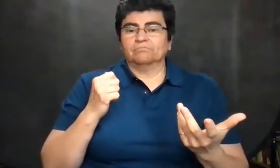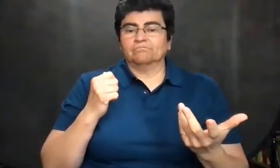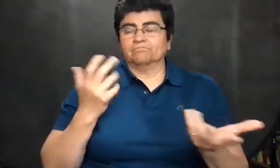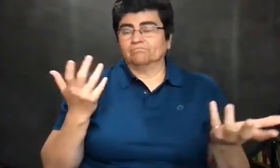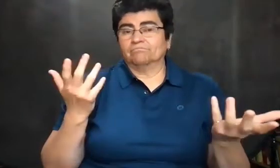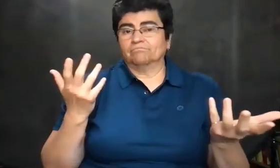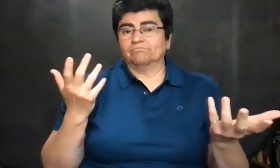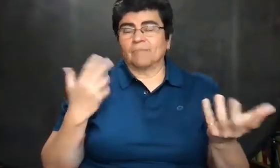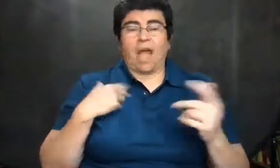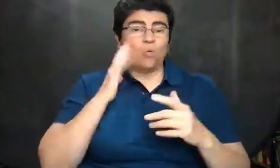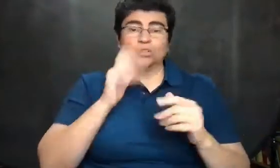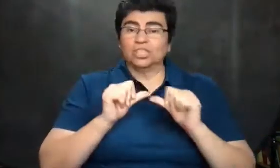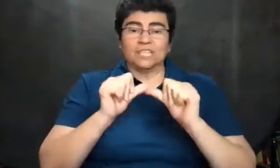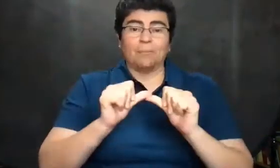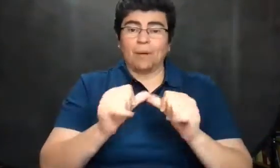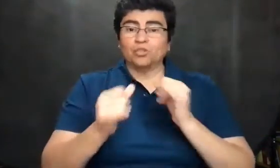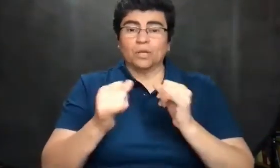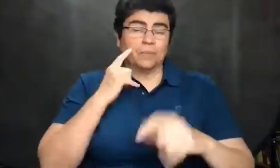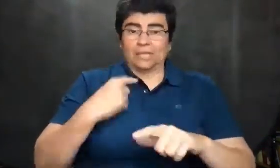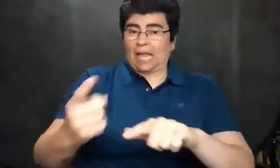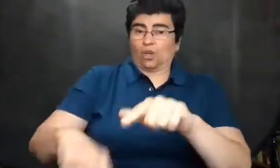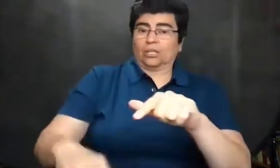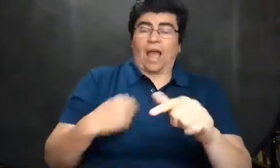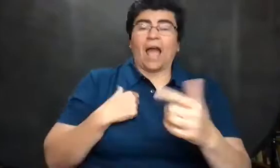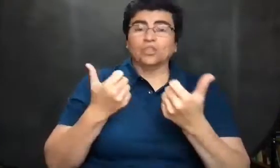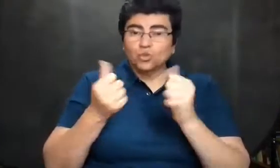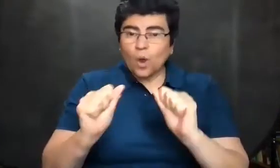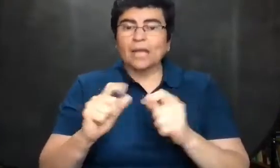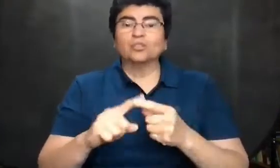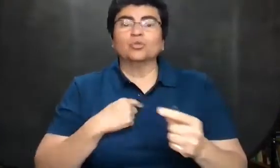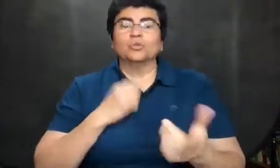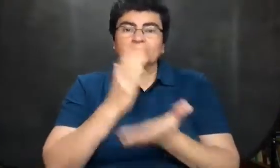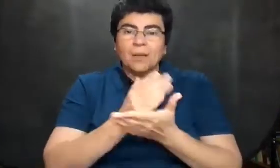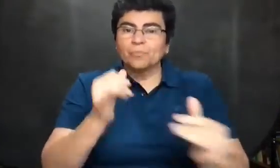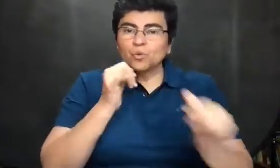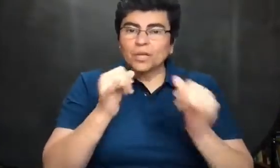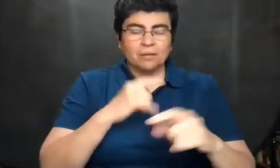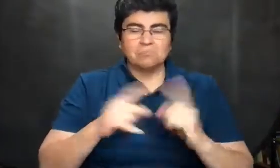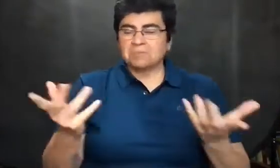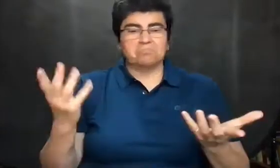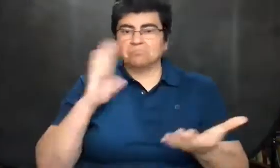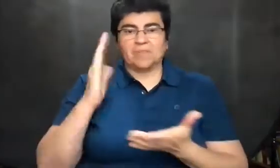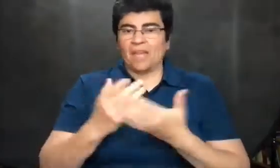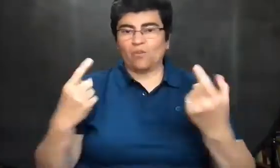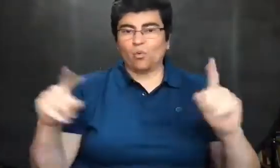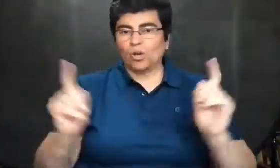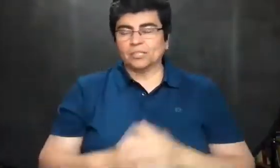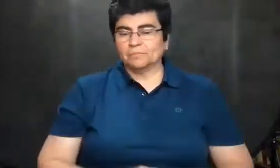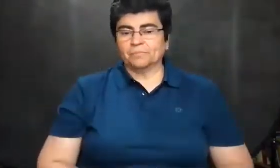just keep on drinking because I couldn't. I tried to not drink, and it never worked out for me. And I never thought